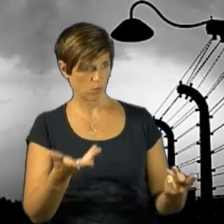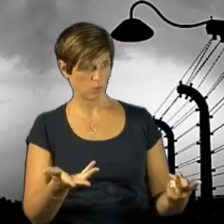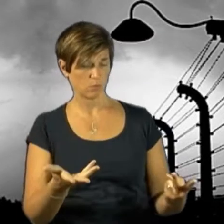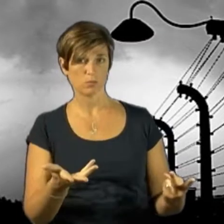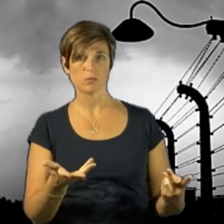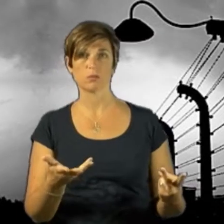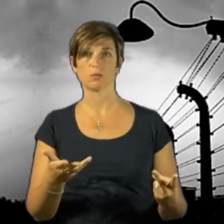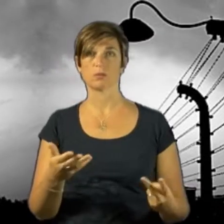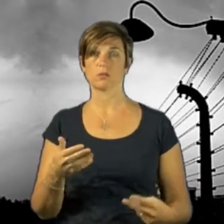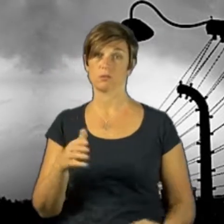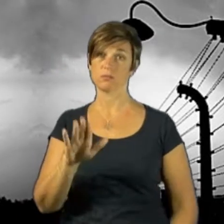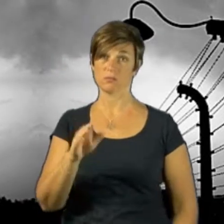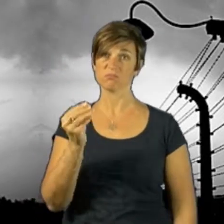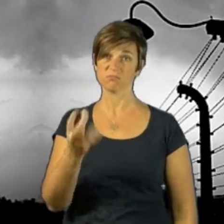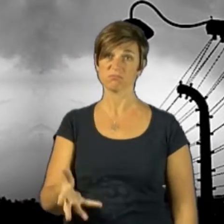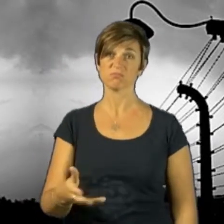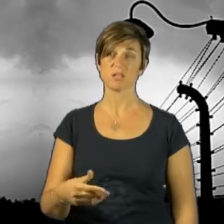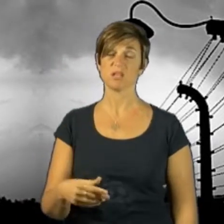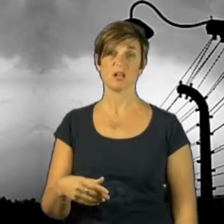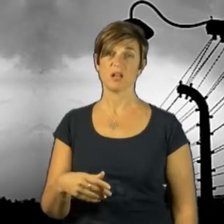I knew, but it was hard to get the words out of my mouth.